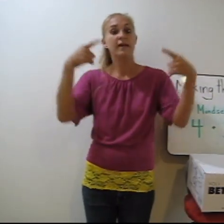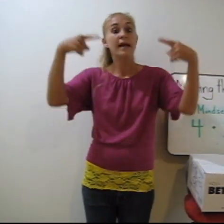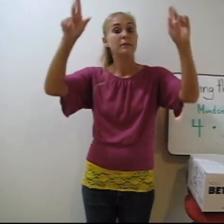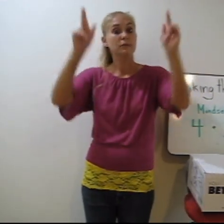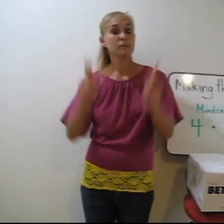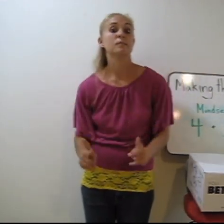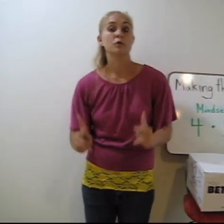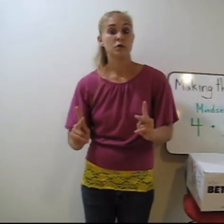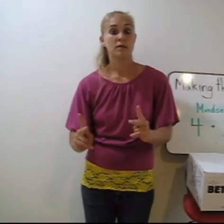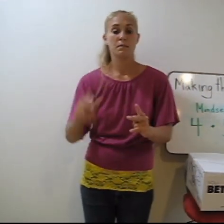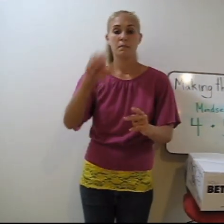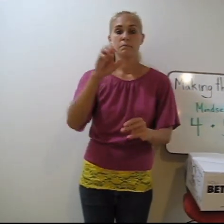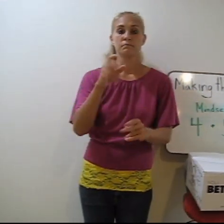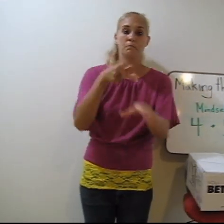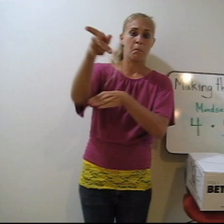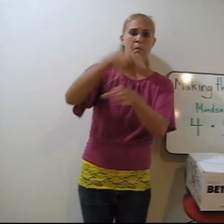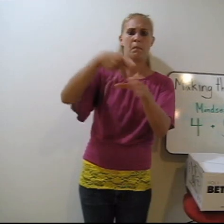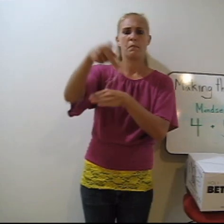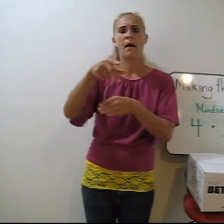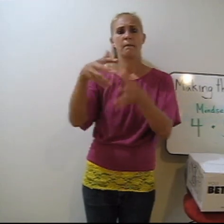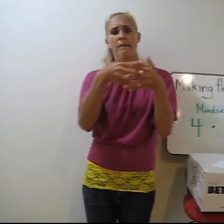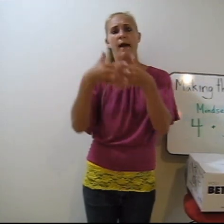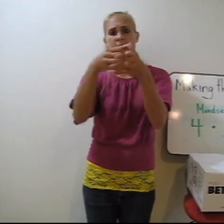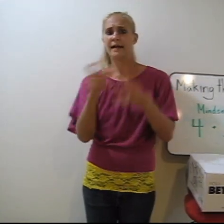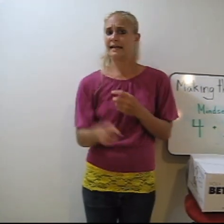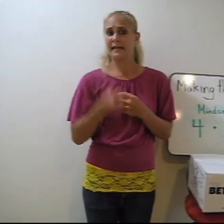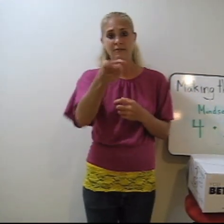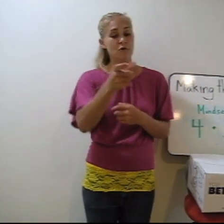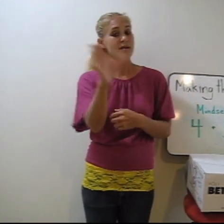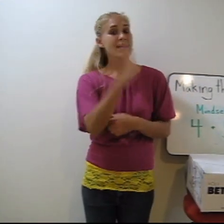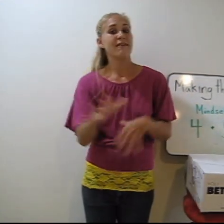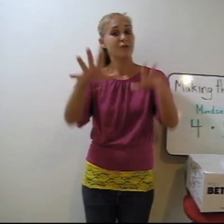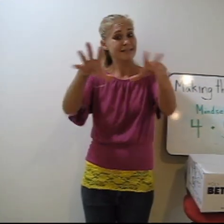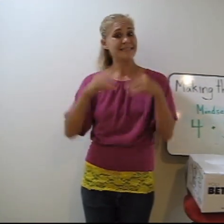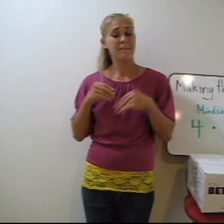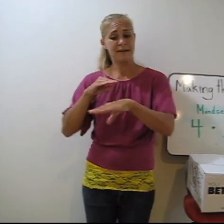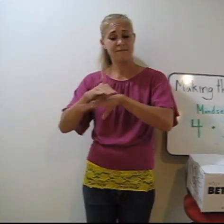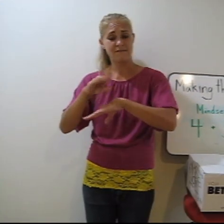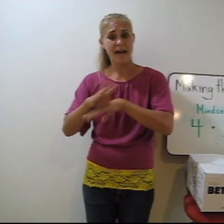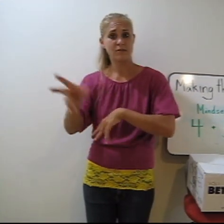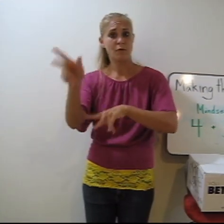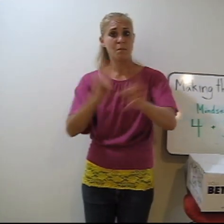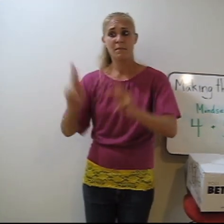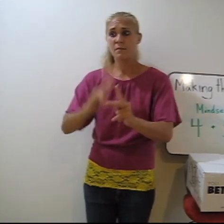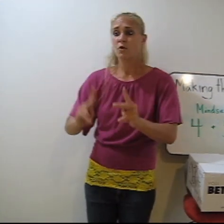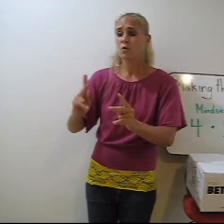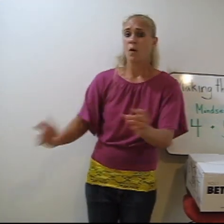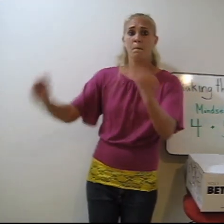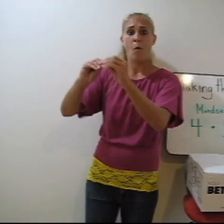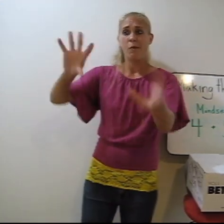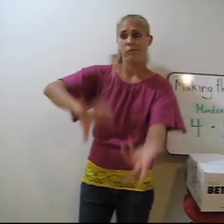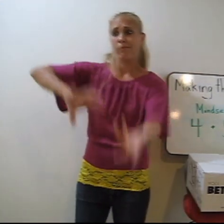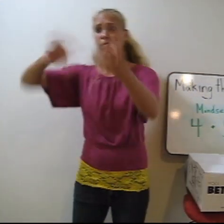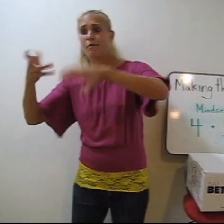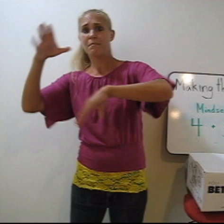company Primerica, gives us. Never accept advice from people who are more screwed up than you are. That's a good mantra to live